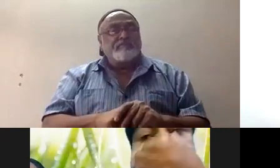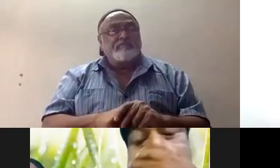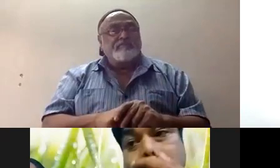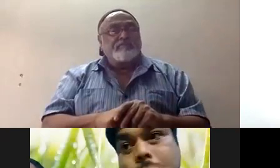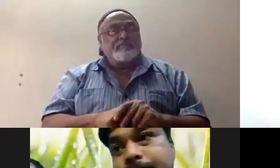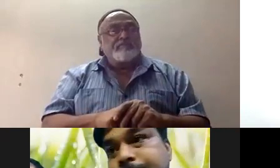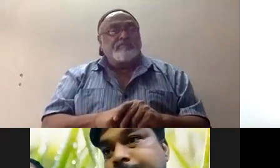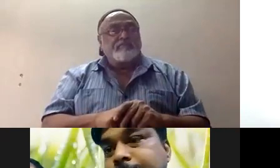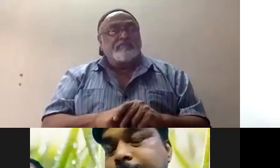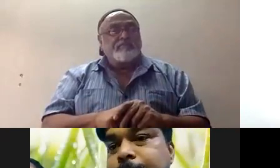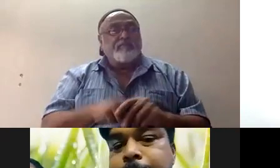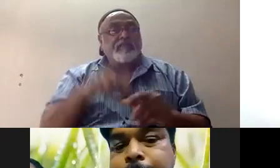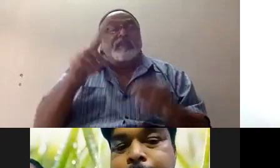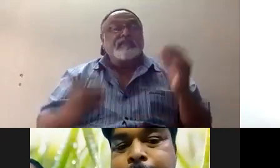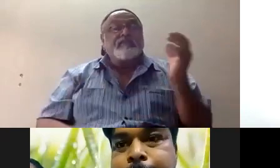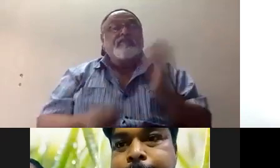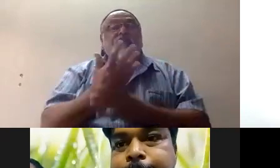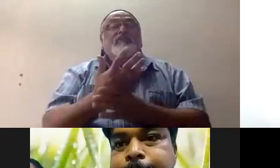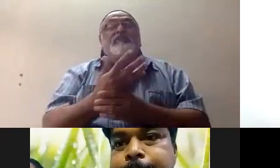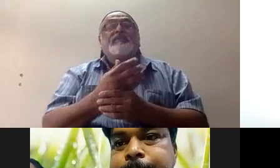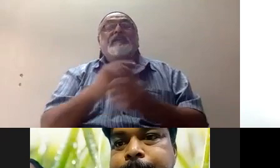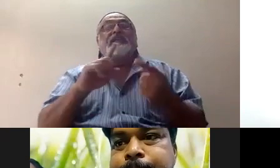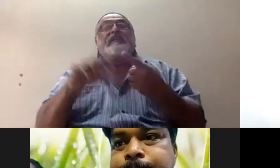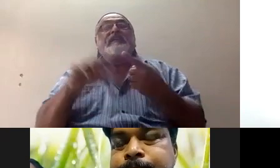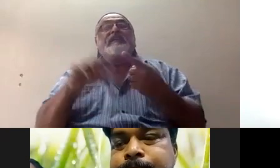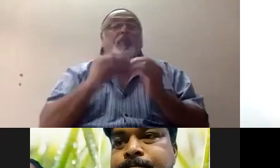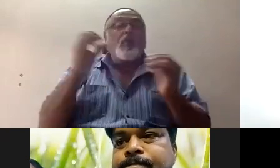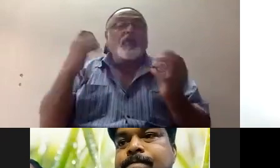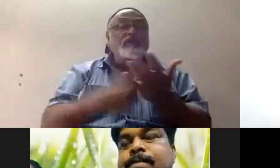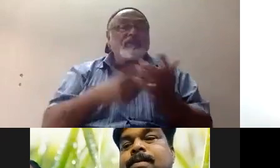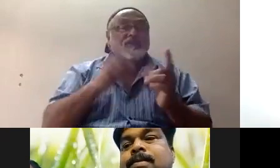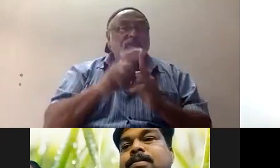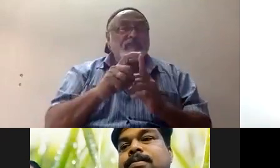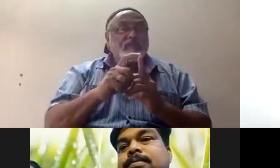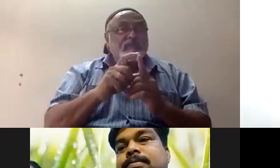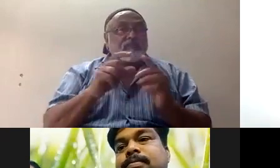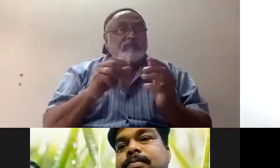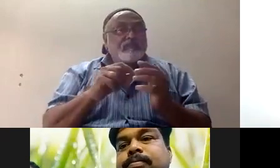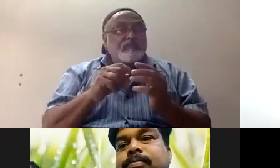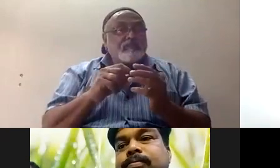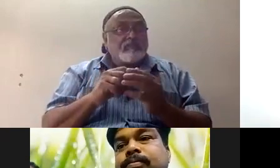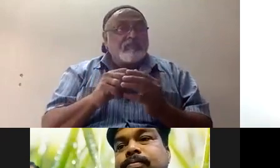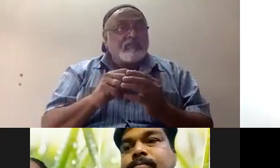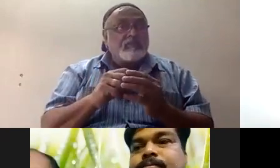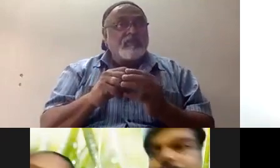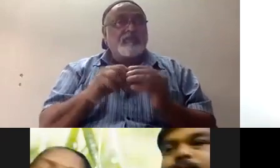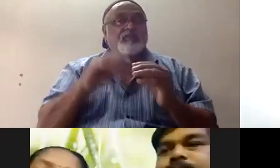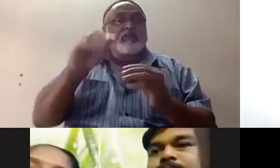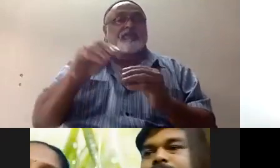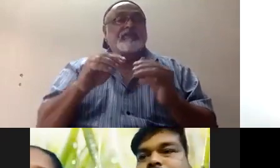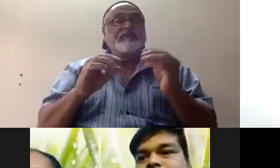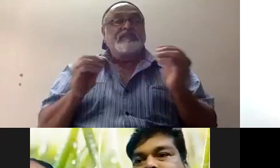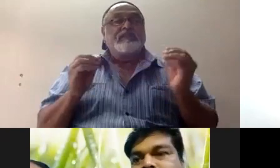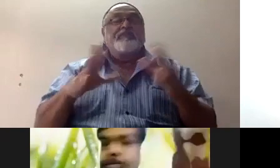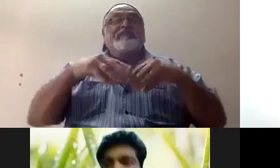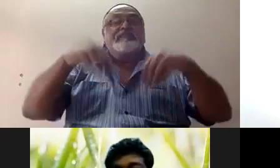He's the founder of EcoMode, a social entrepreneurship organization put up with our intention to promote and sell the products